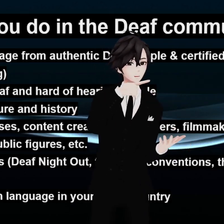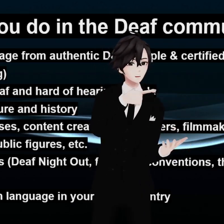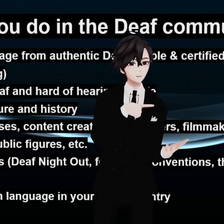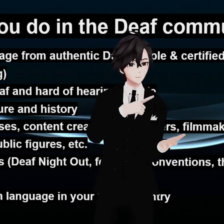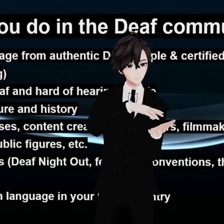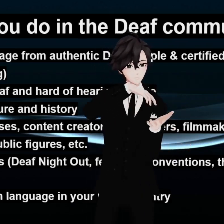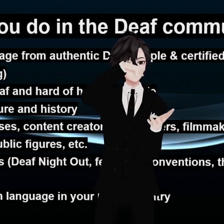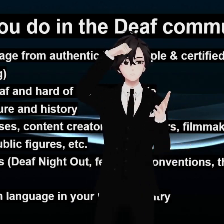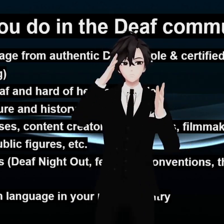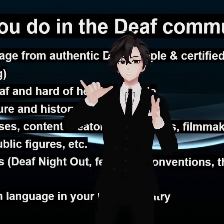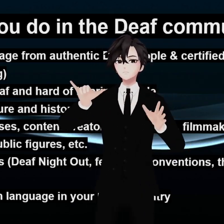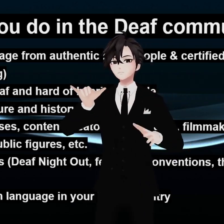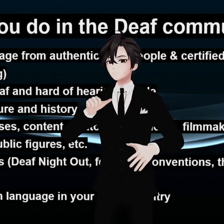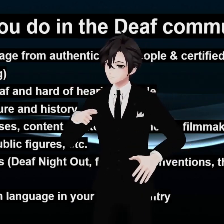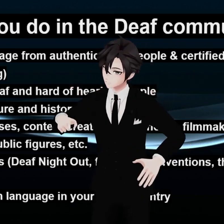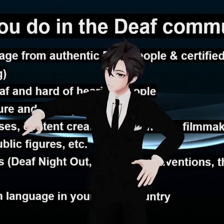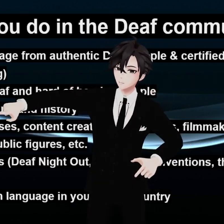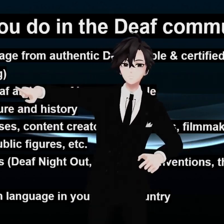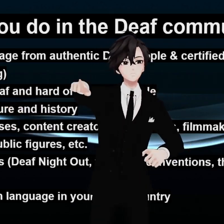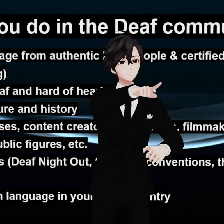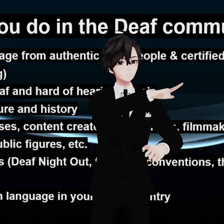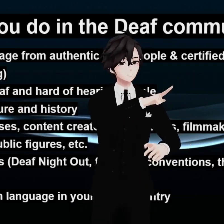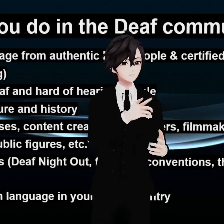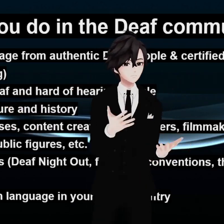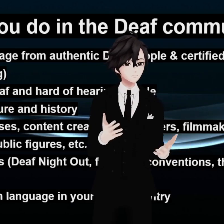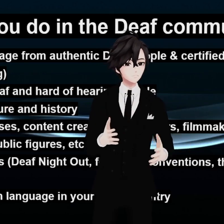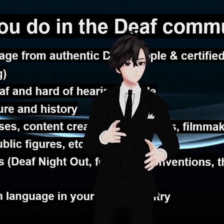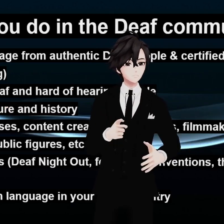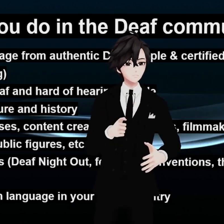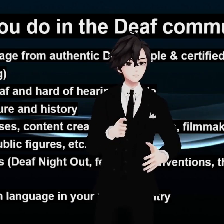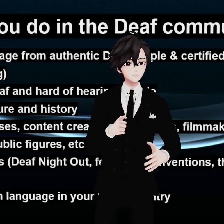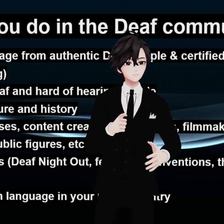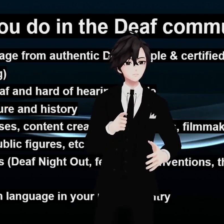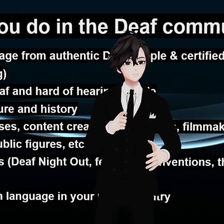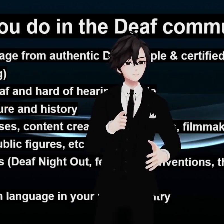because many of them are also hearing students just like you.